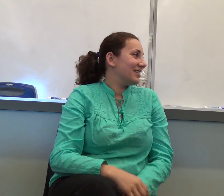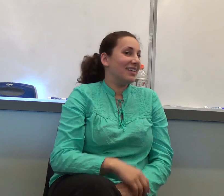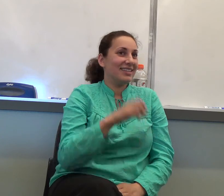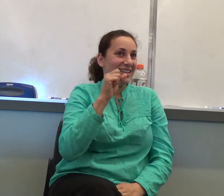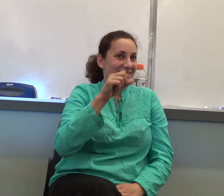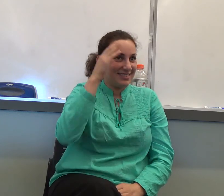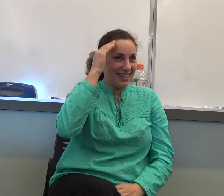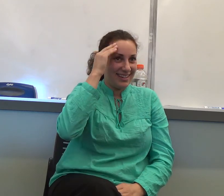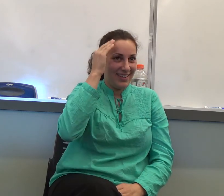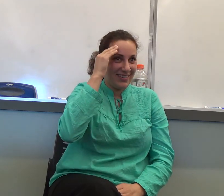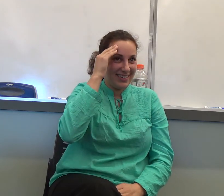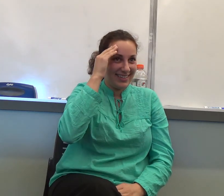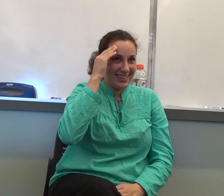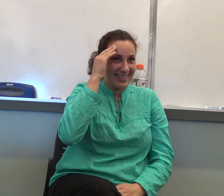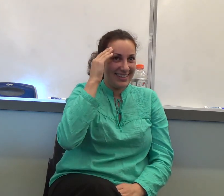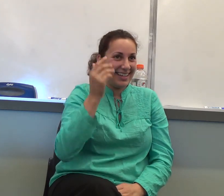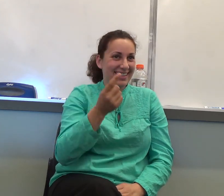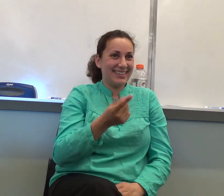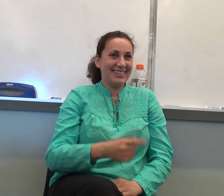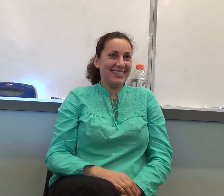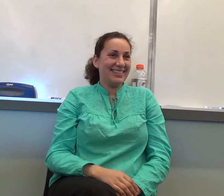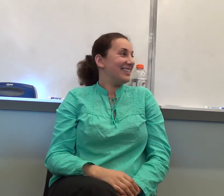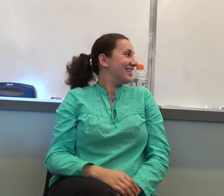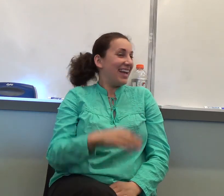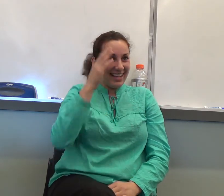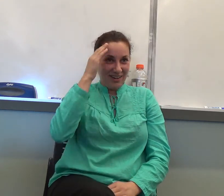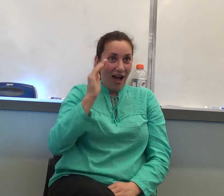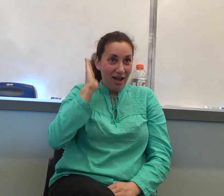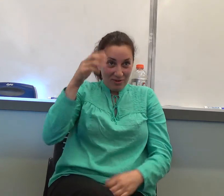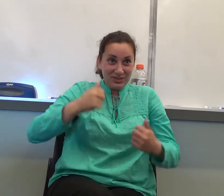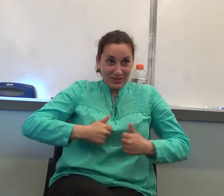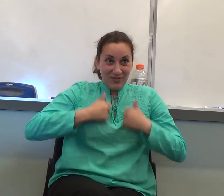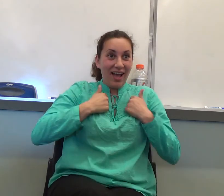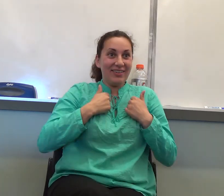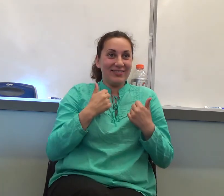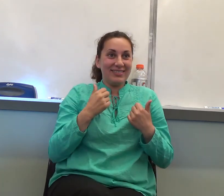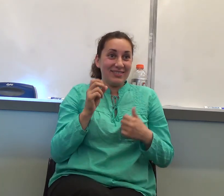know. Yeah. I'll survive. It's just razors, that's all.